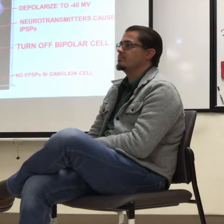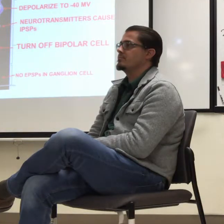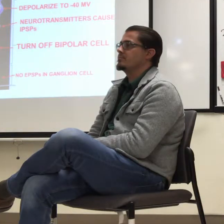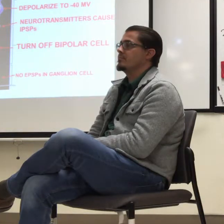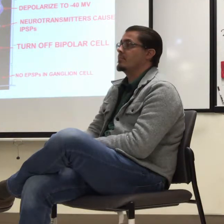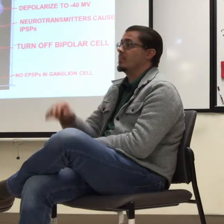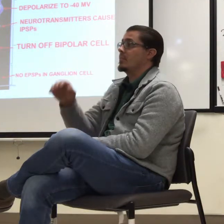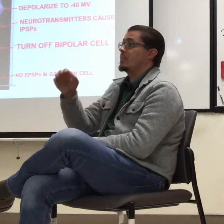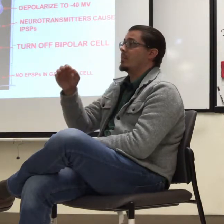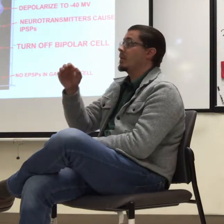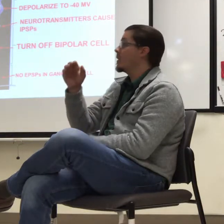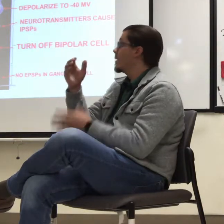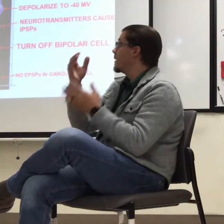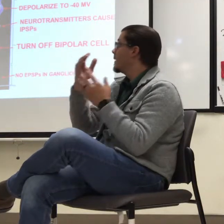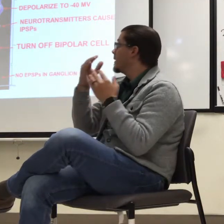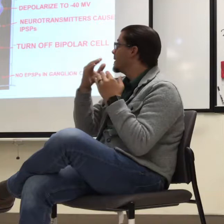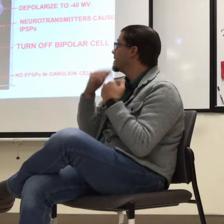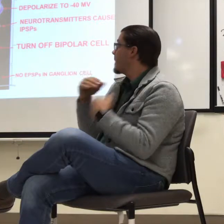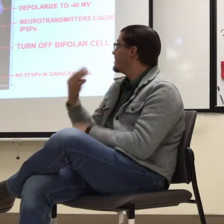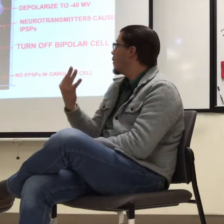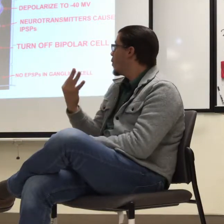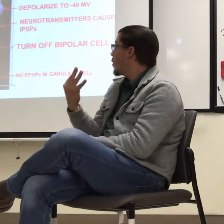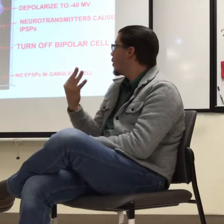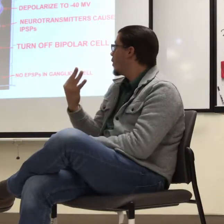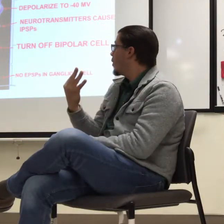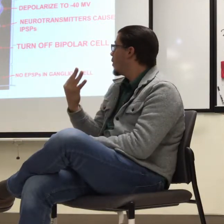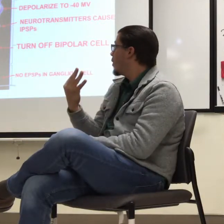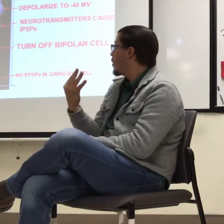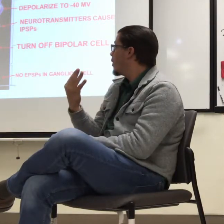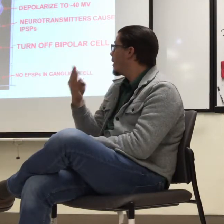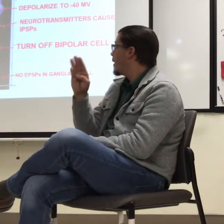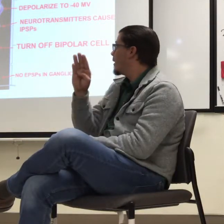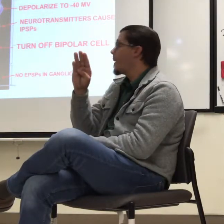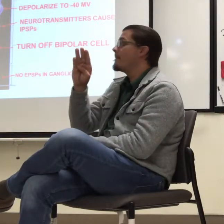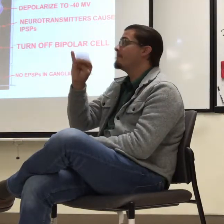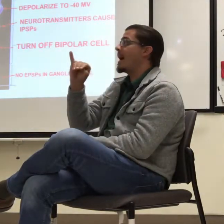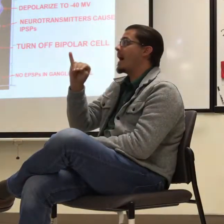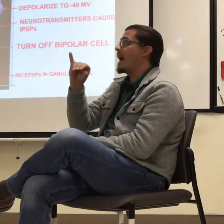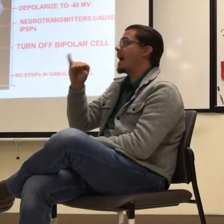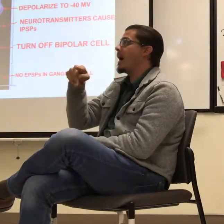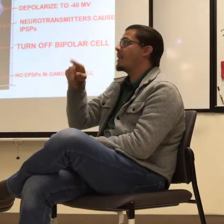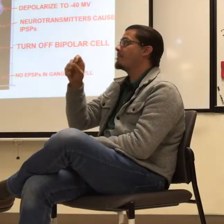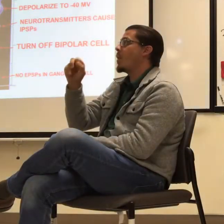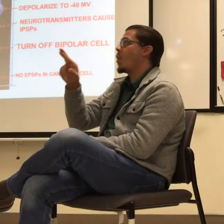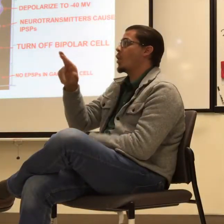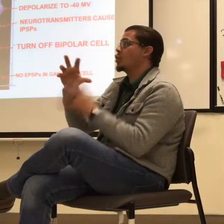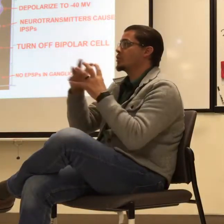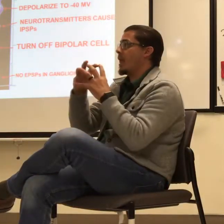The bipolar cell is affected